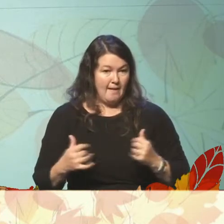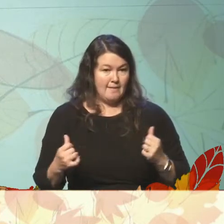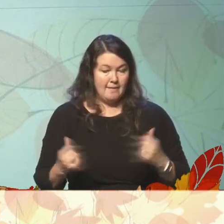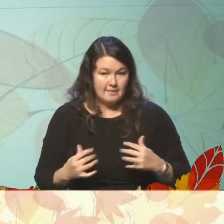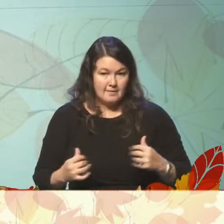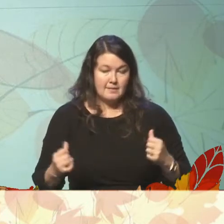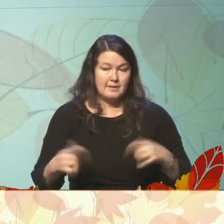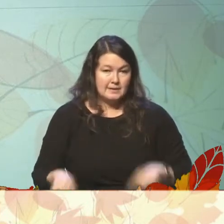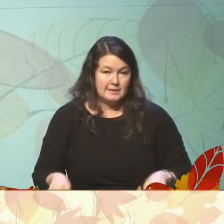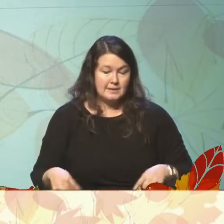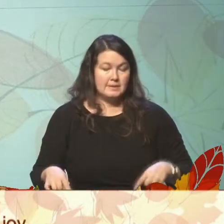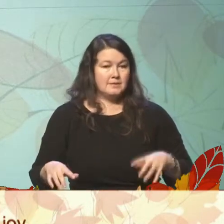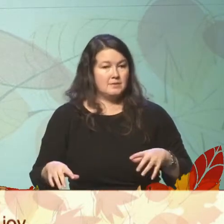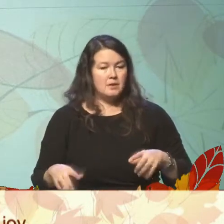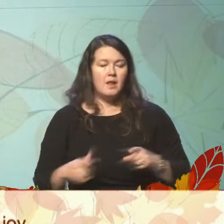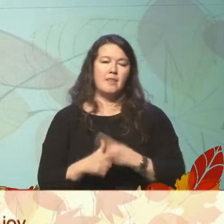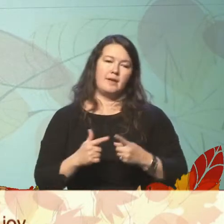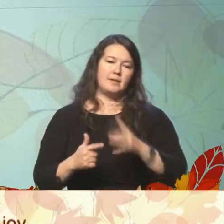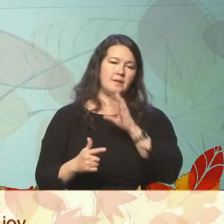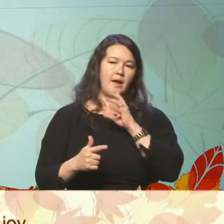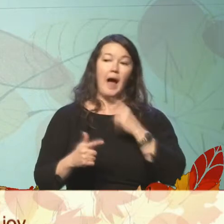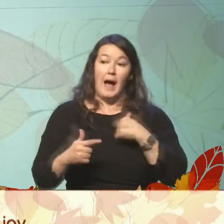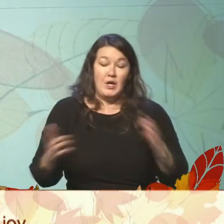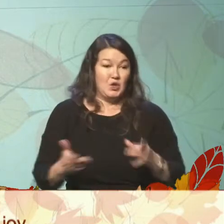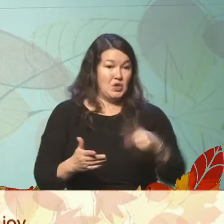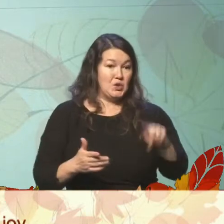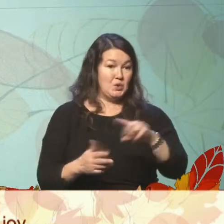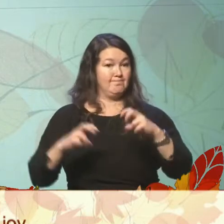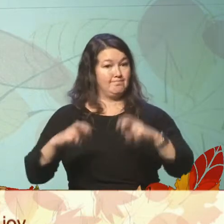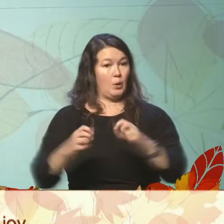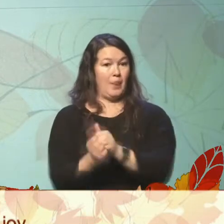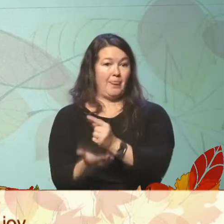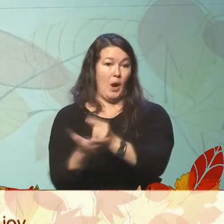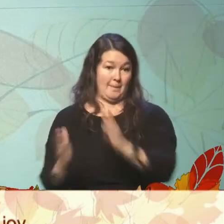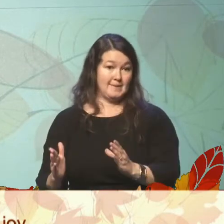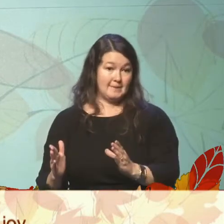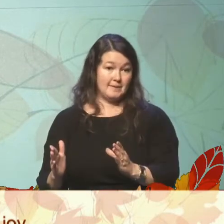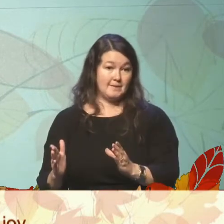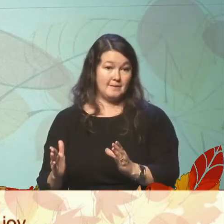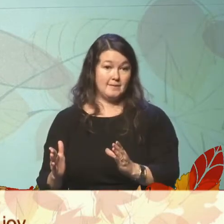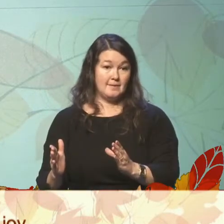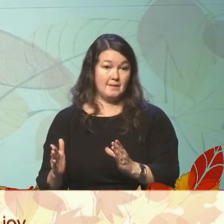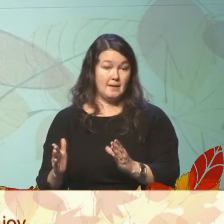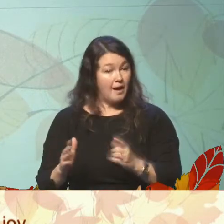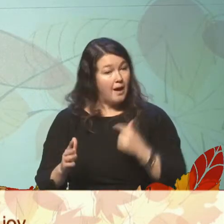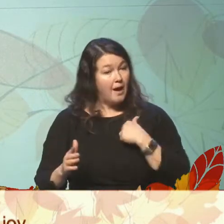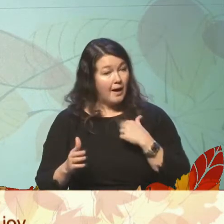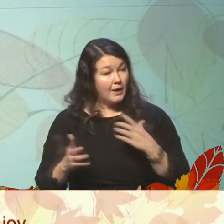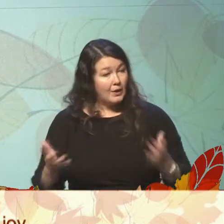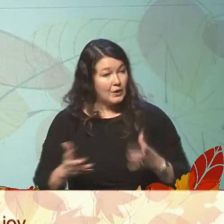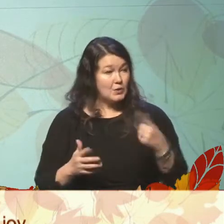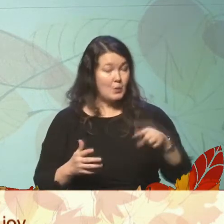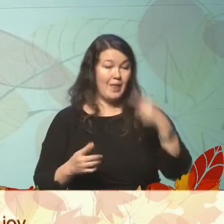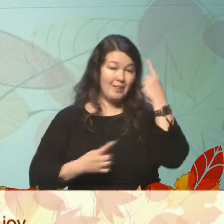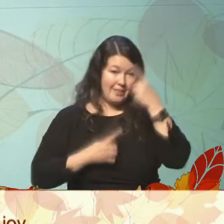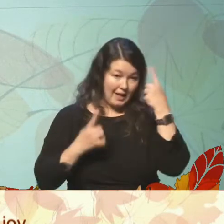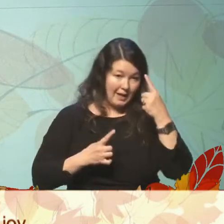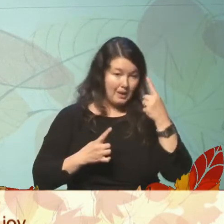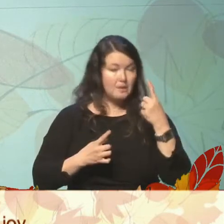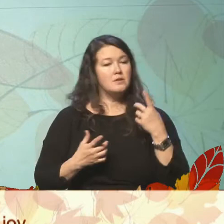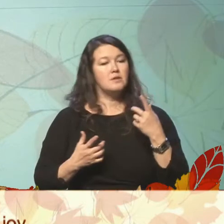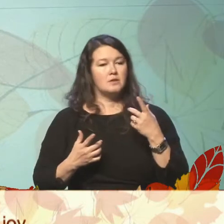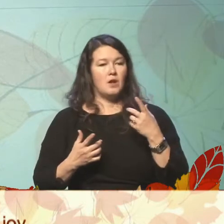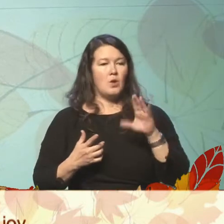to encourage you to talk to a therapist. I want to encourage you to think and consider the importance of your own mental